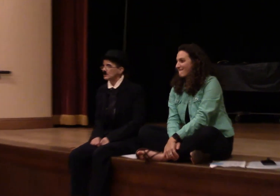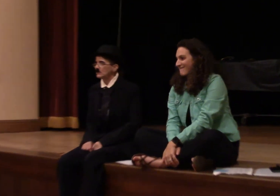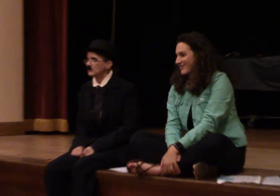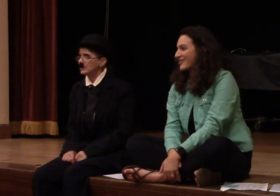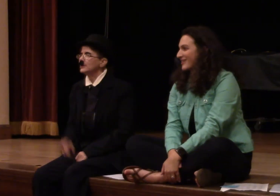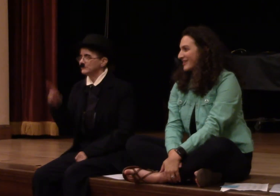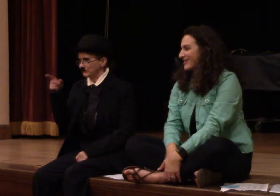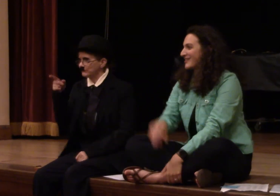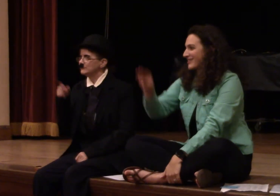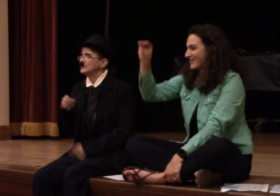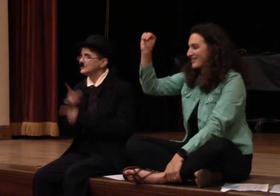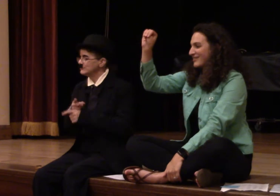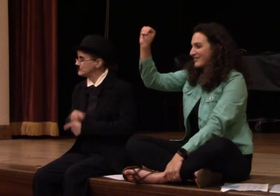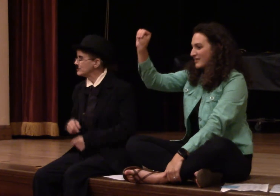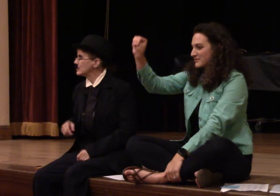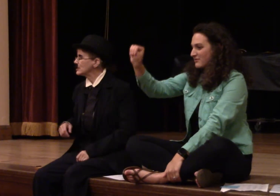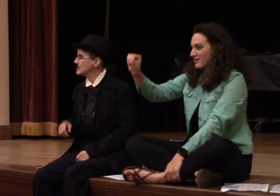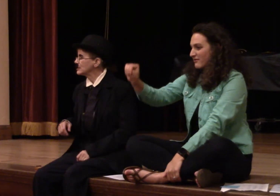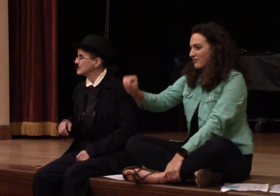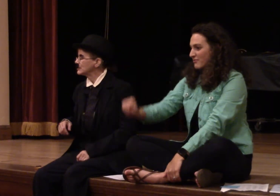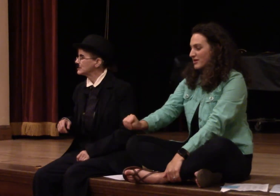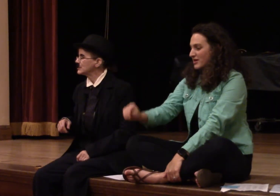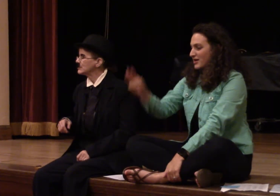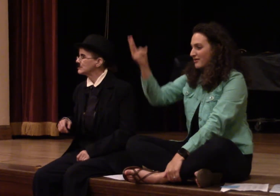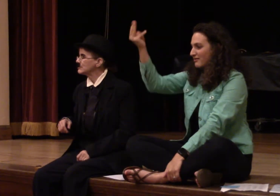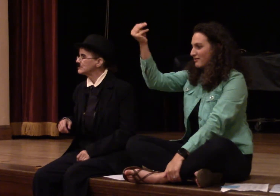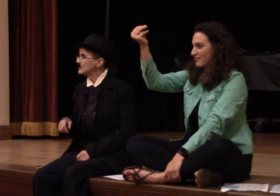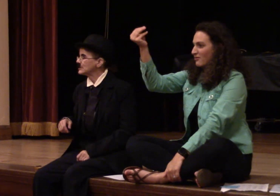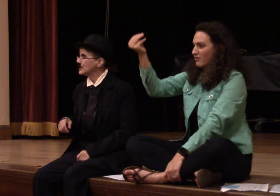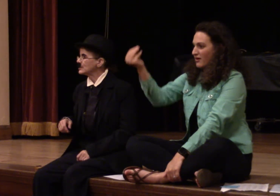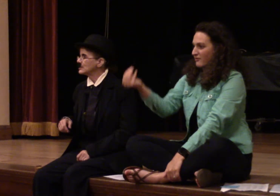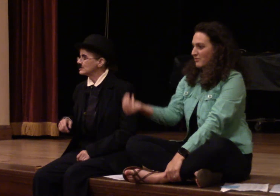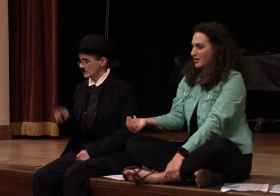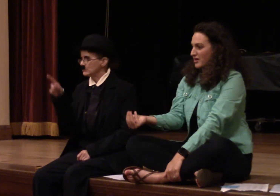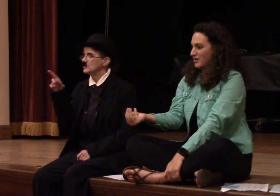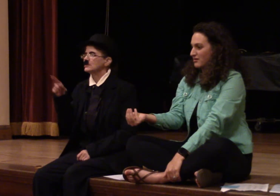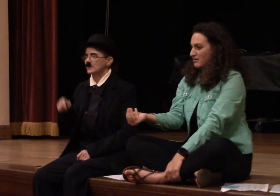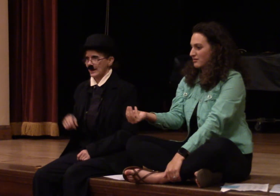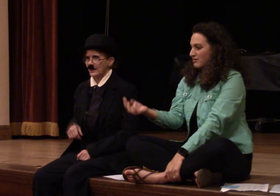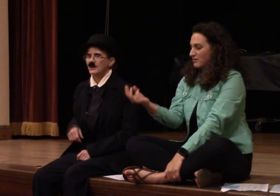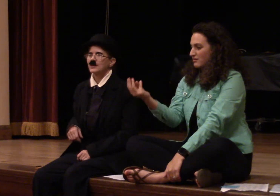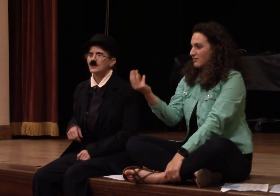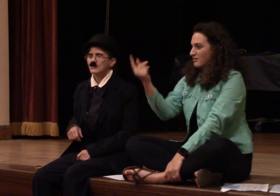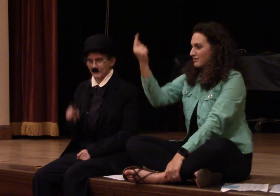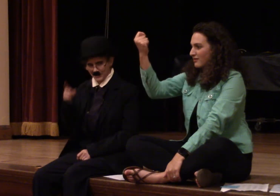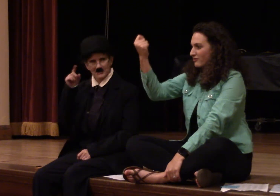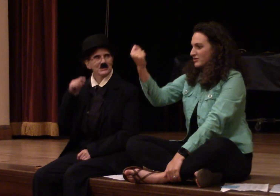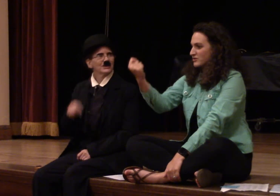Good. Yep, so every Monday or every Monday. Every